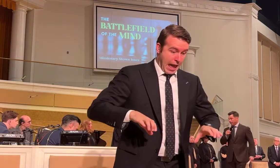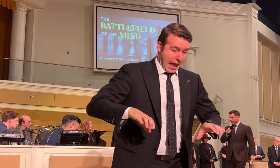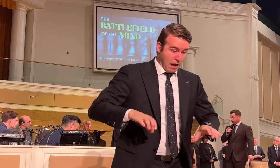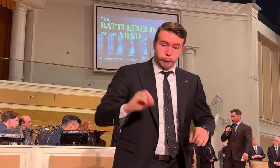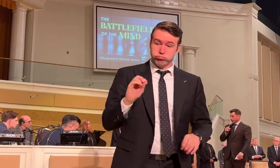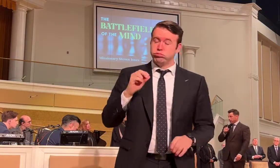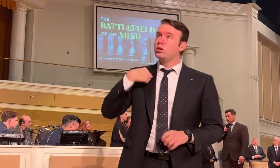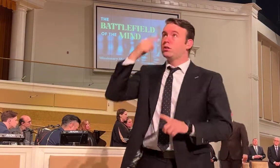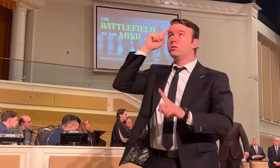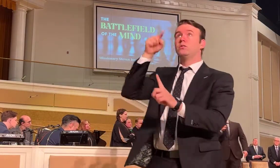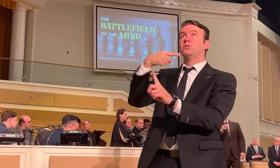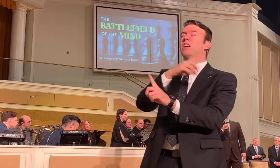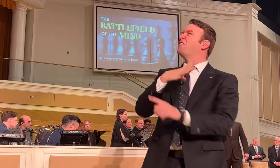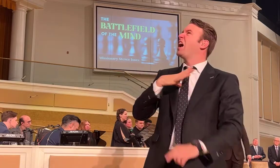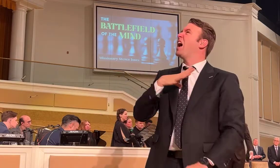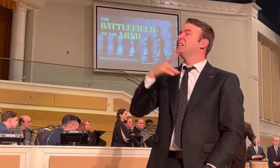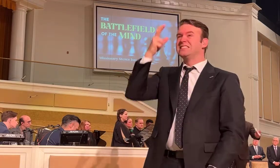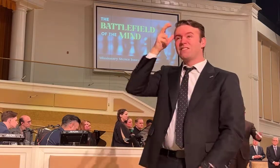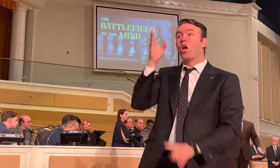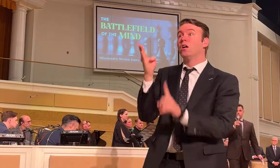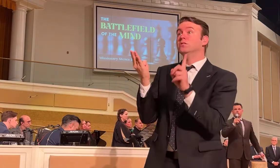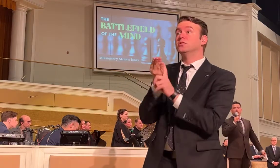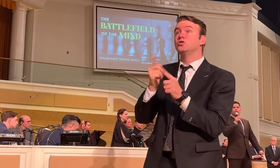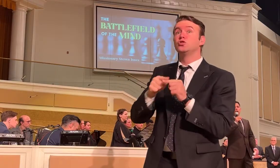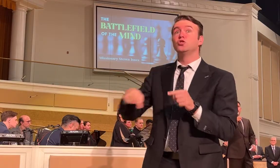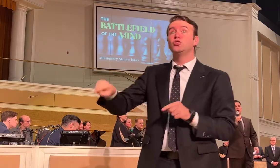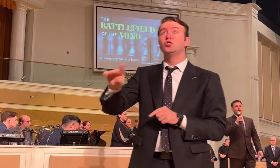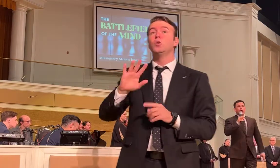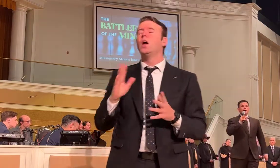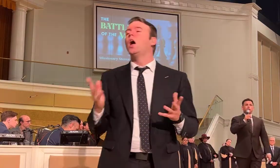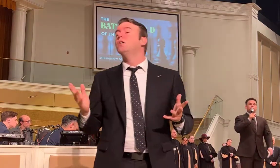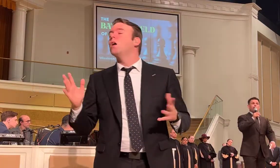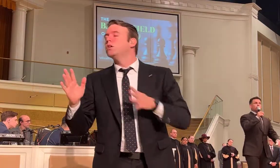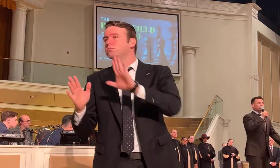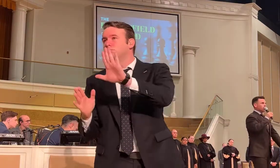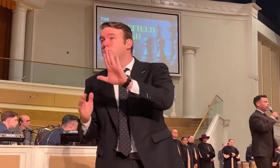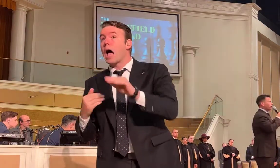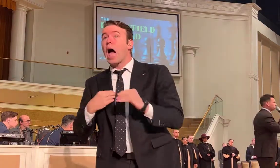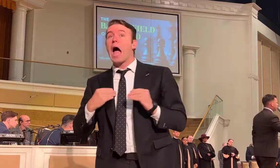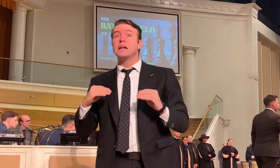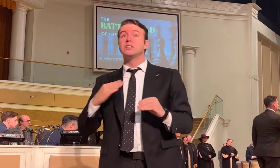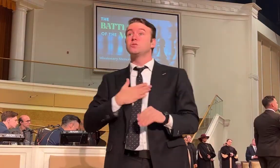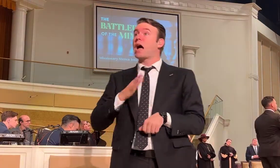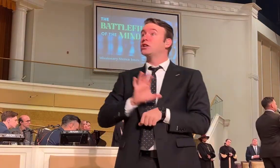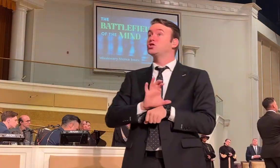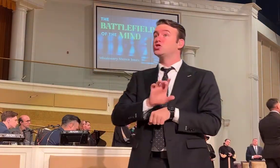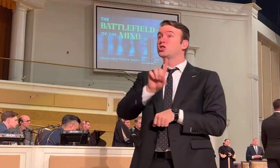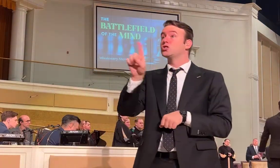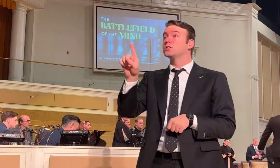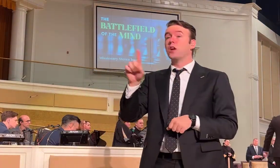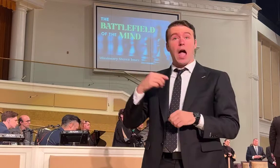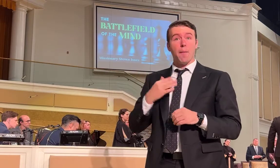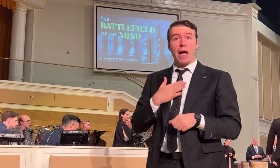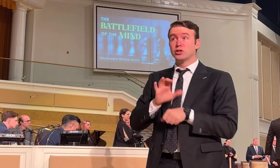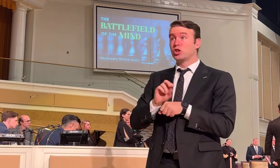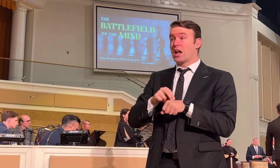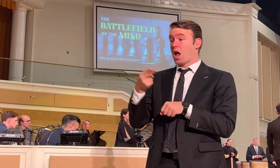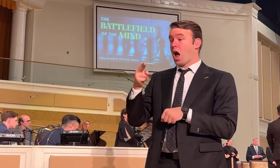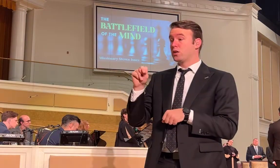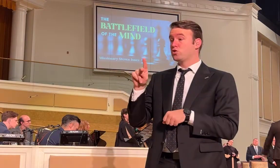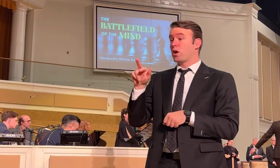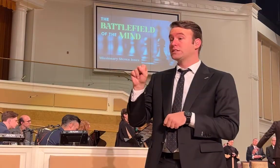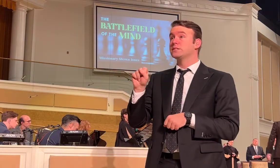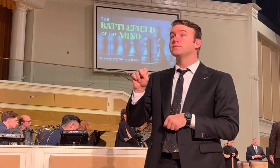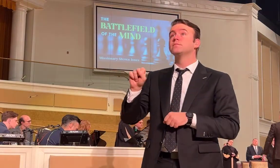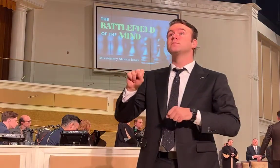it. Now, there's probably some truth to that. I teach my church in Honduras that it is not a sin to have a